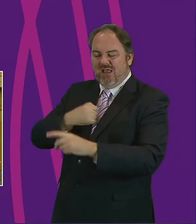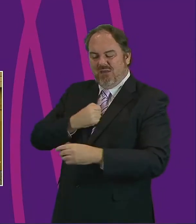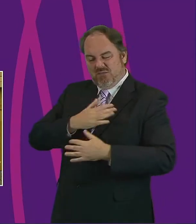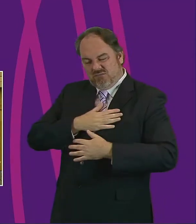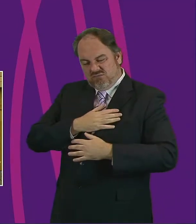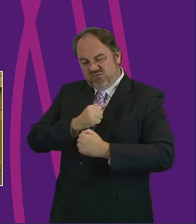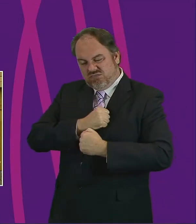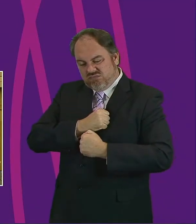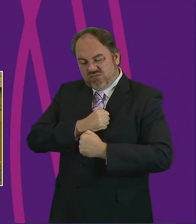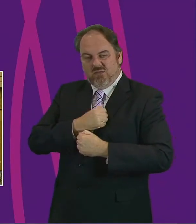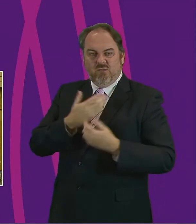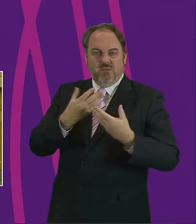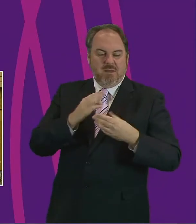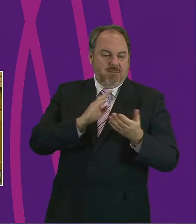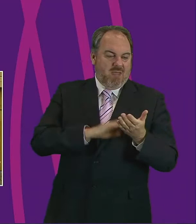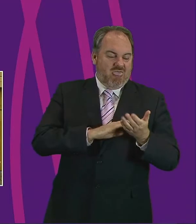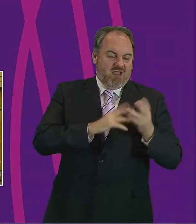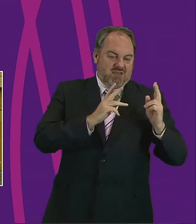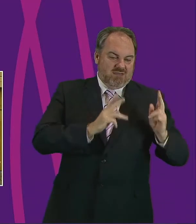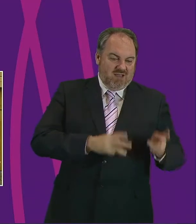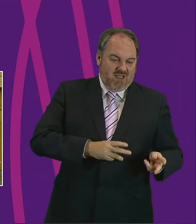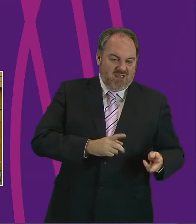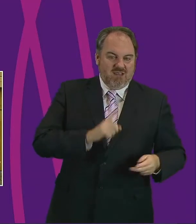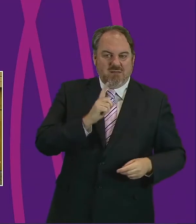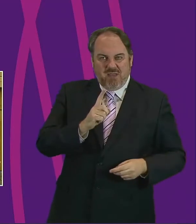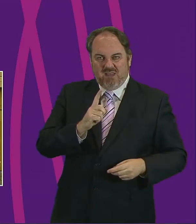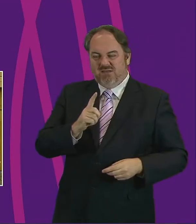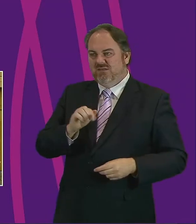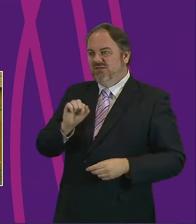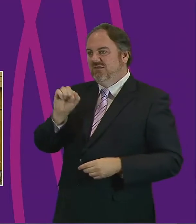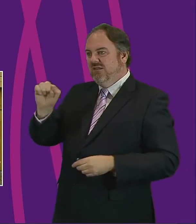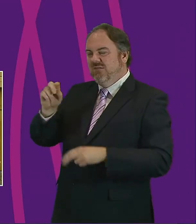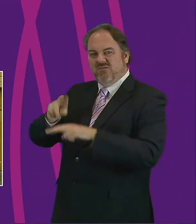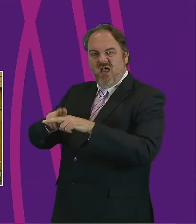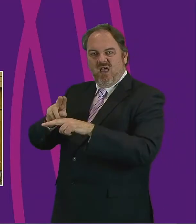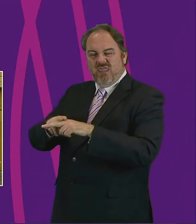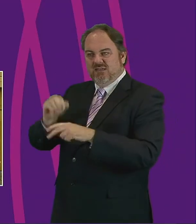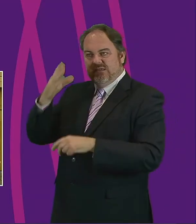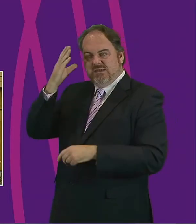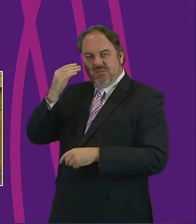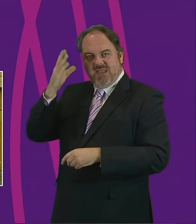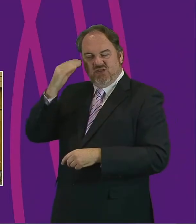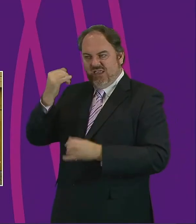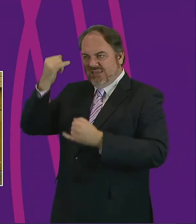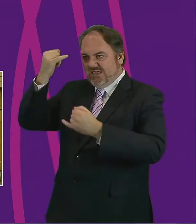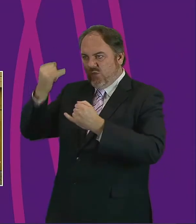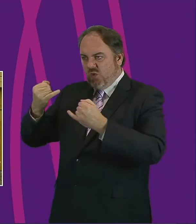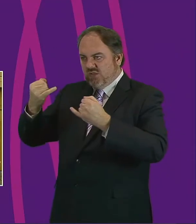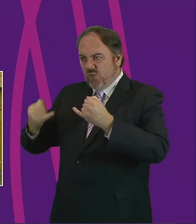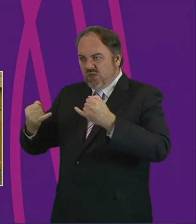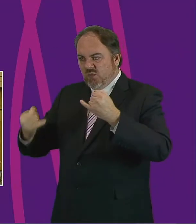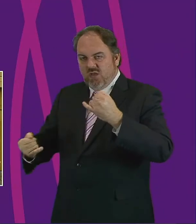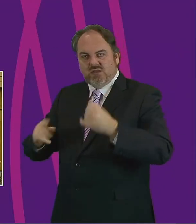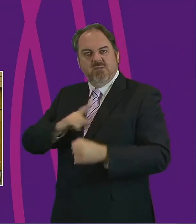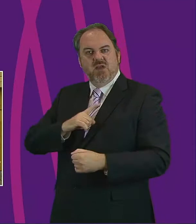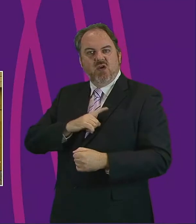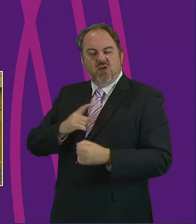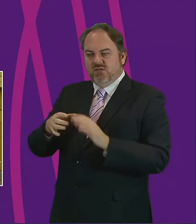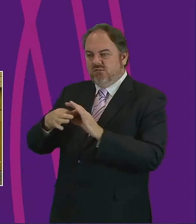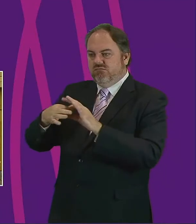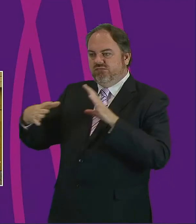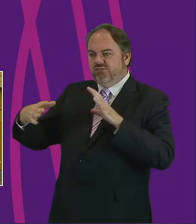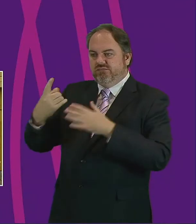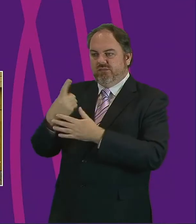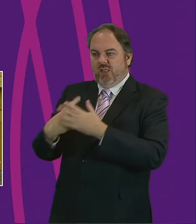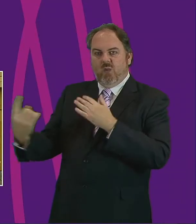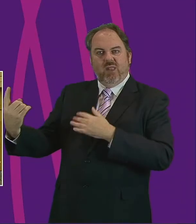but it's compounded by the fact he feels that the dementia is accelerating because of the lack of contact with his family. So can I